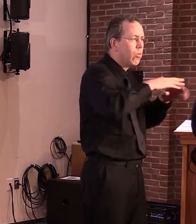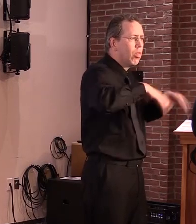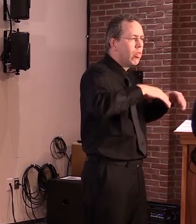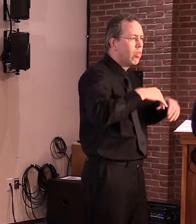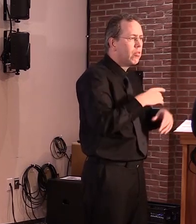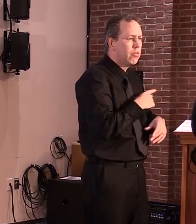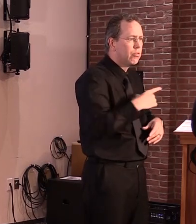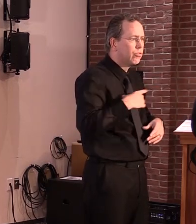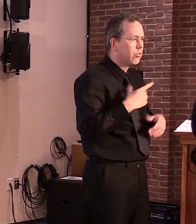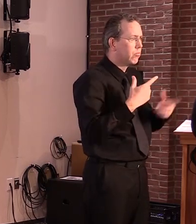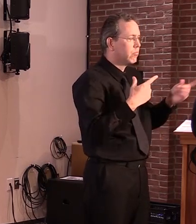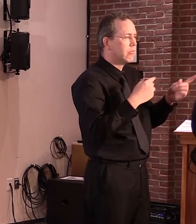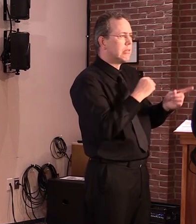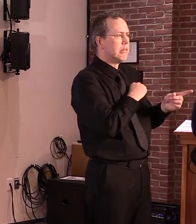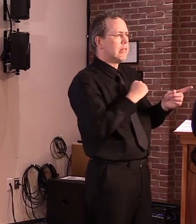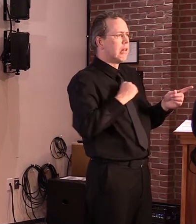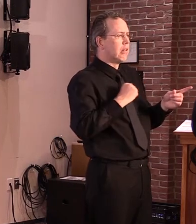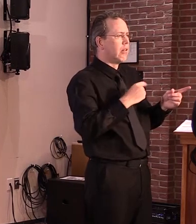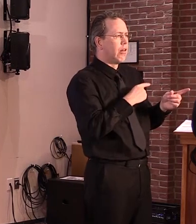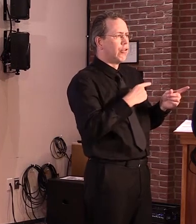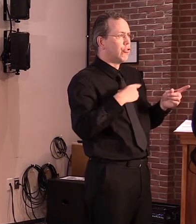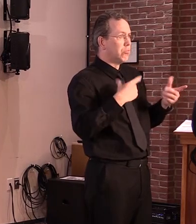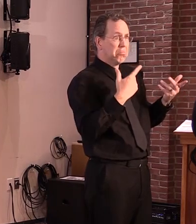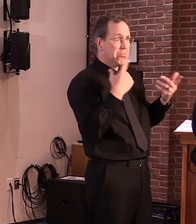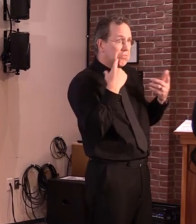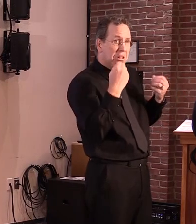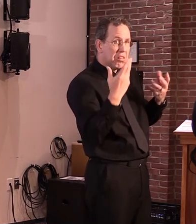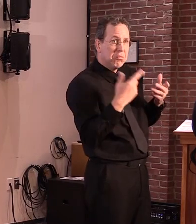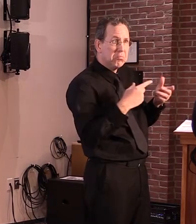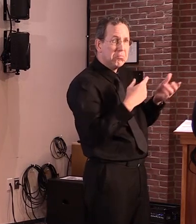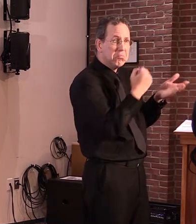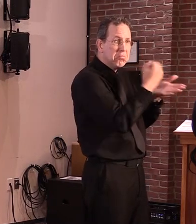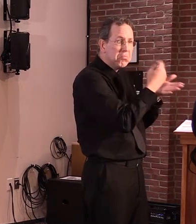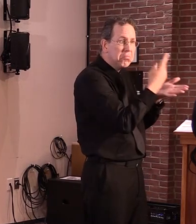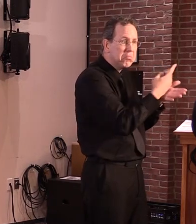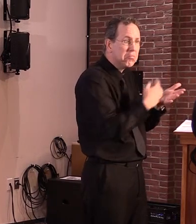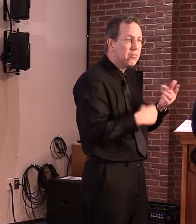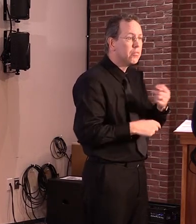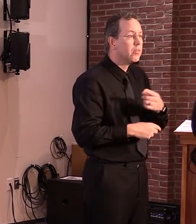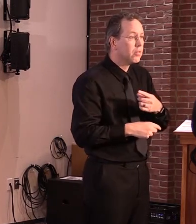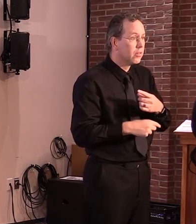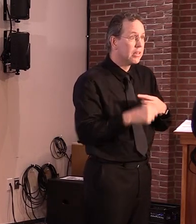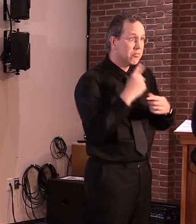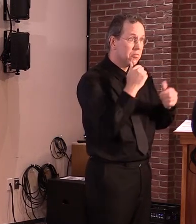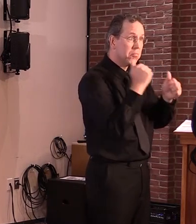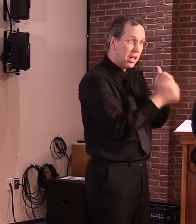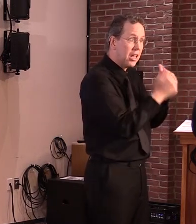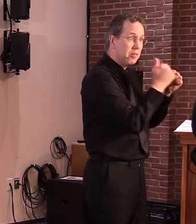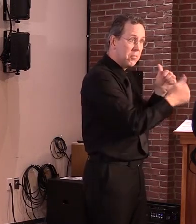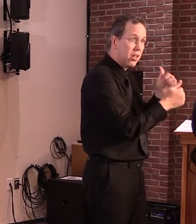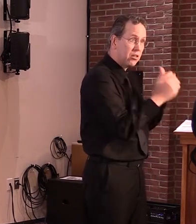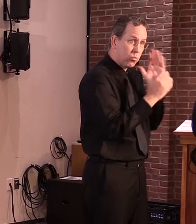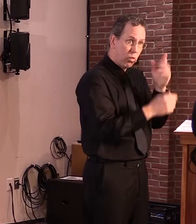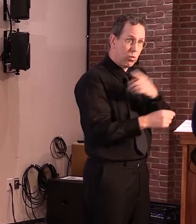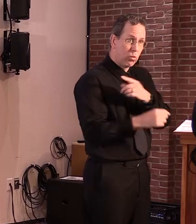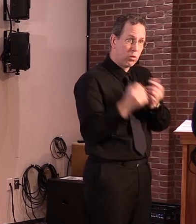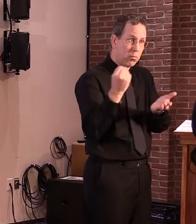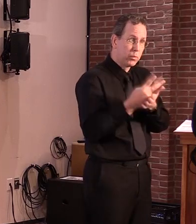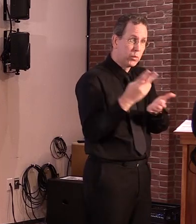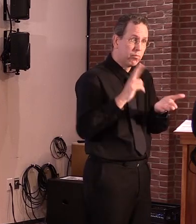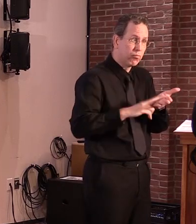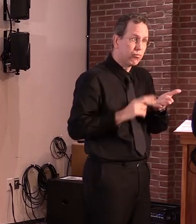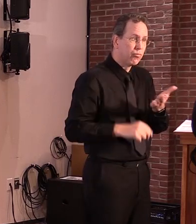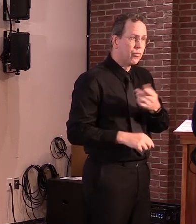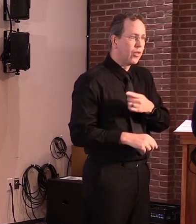it of late. Do you have plans to sign it should it cross your desk? Again, I'm not going to commit to signing anything until I see